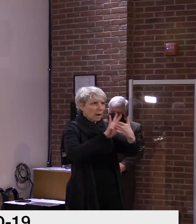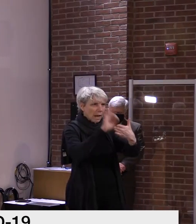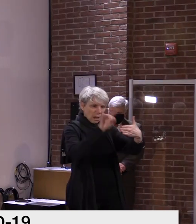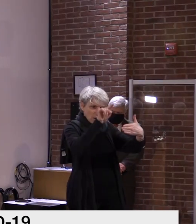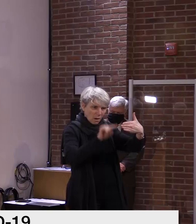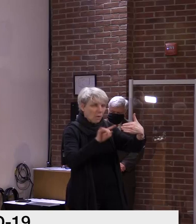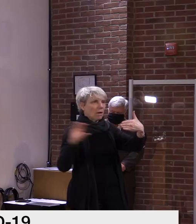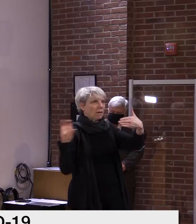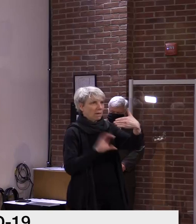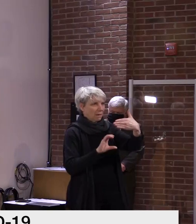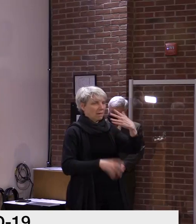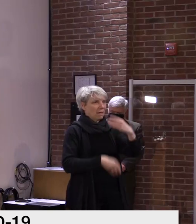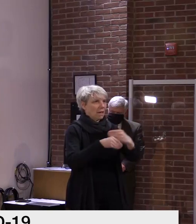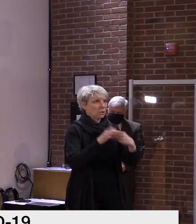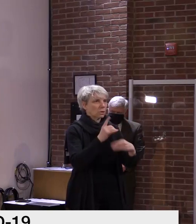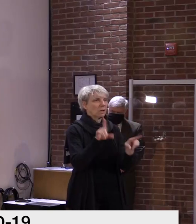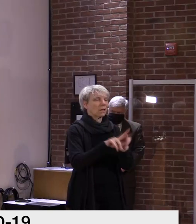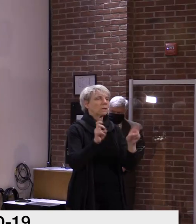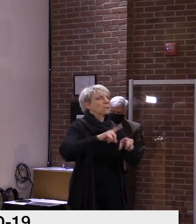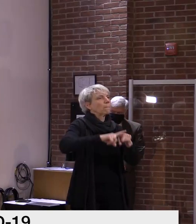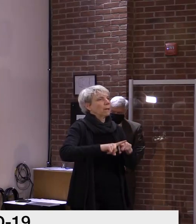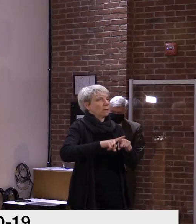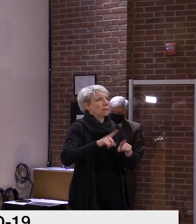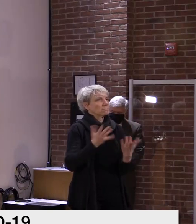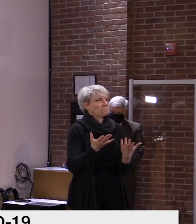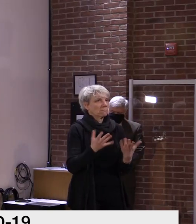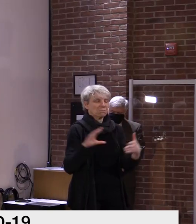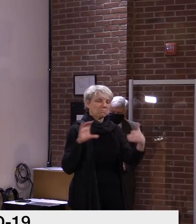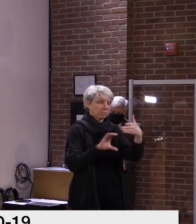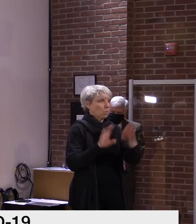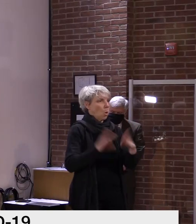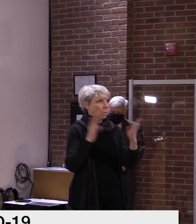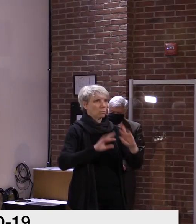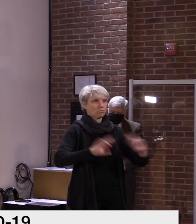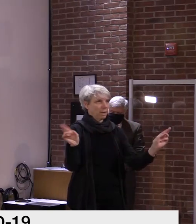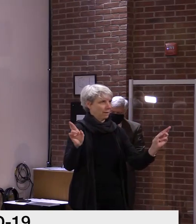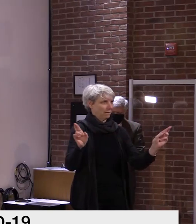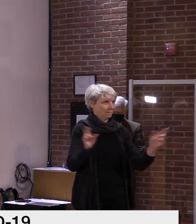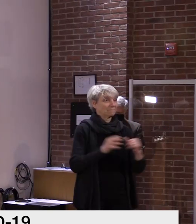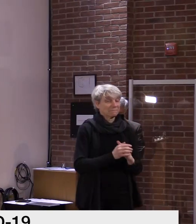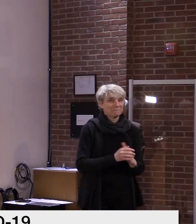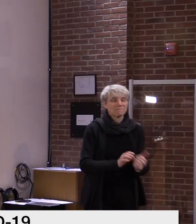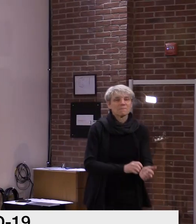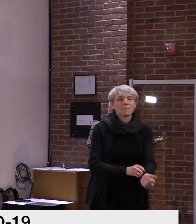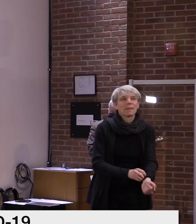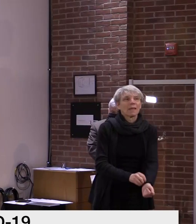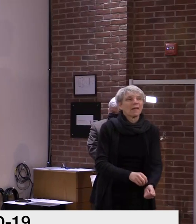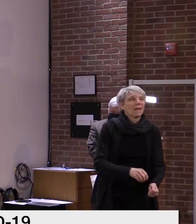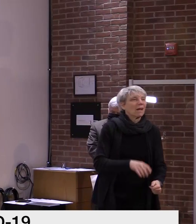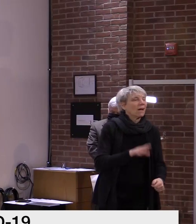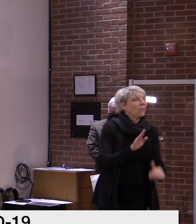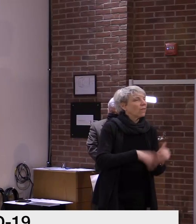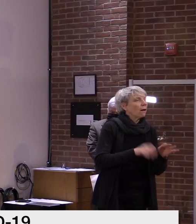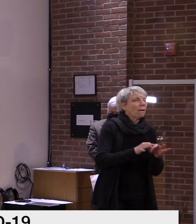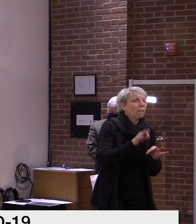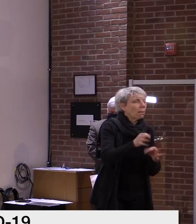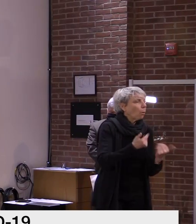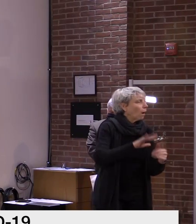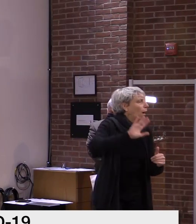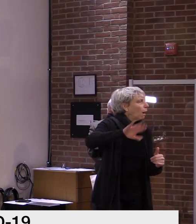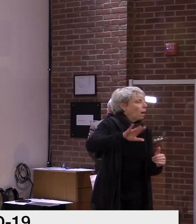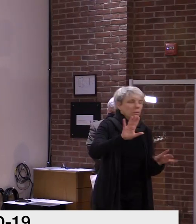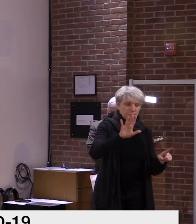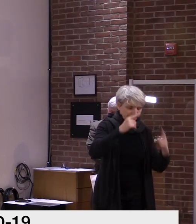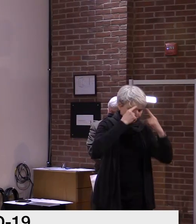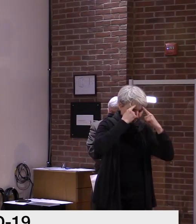your appointment when registration opens. Instead of leaving ourselves vulnerable, let's all commit to